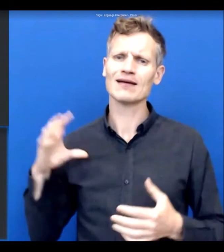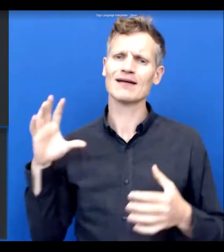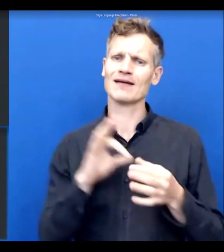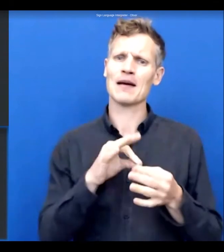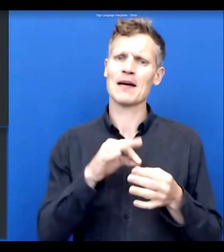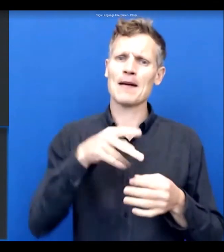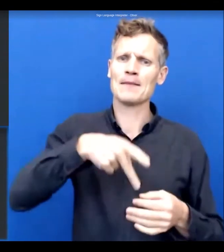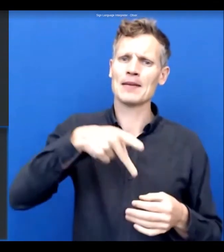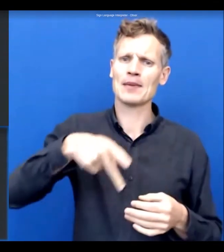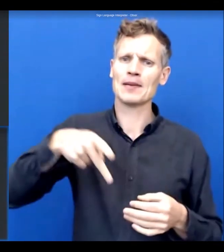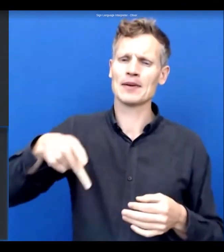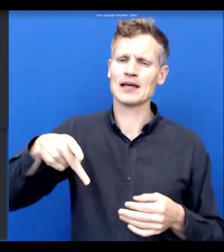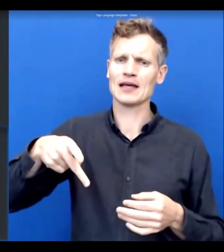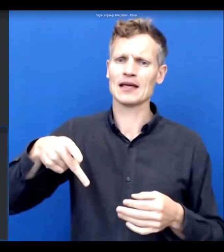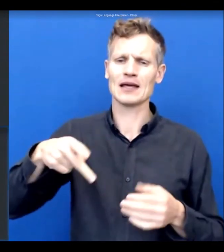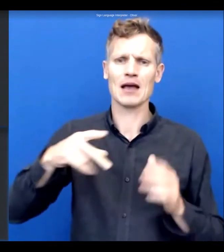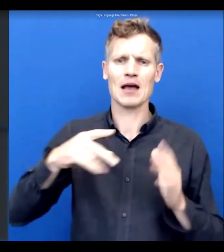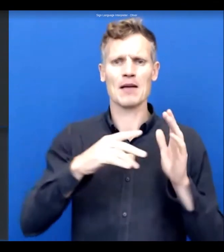Iraq? Thank you.